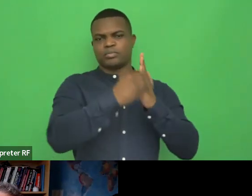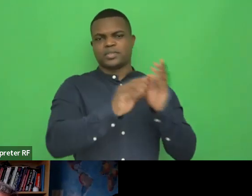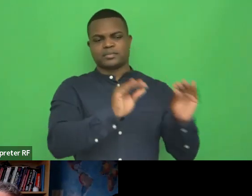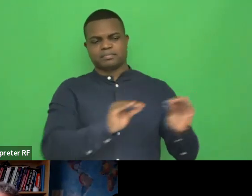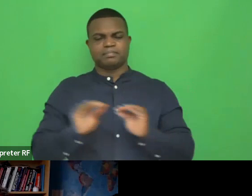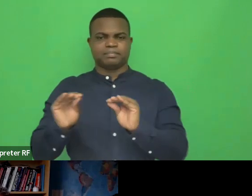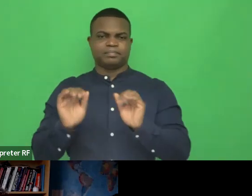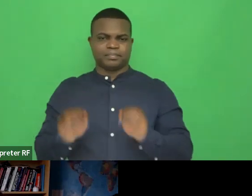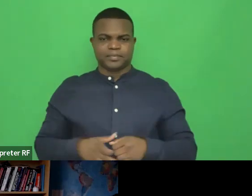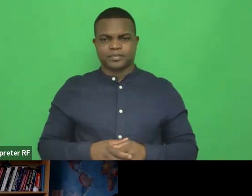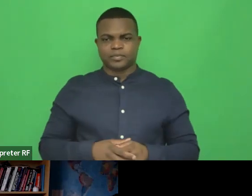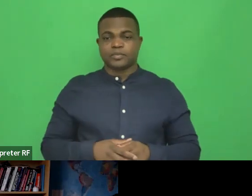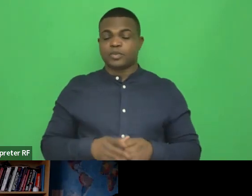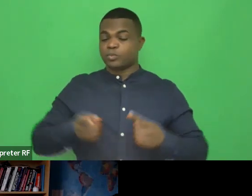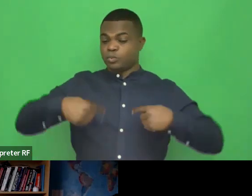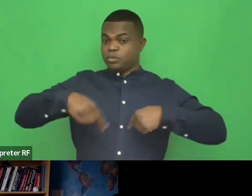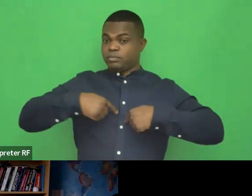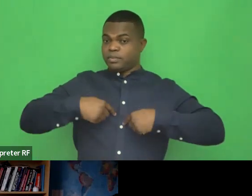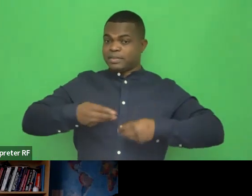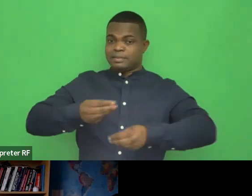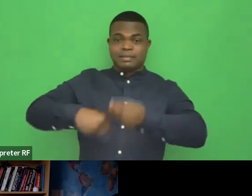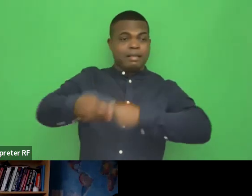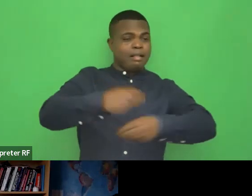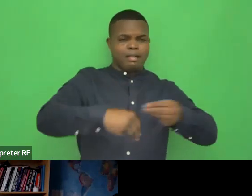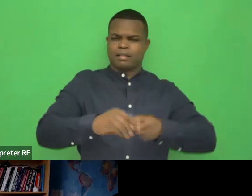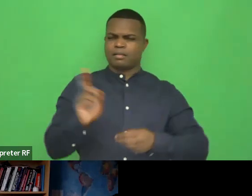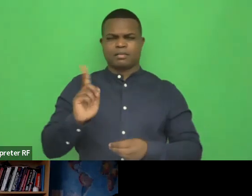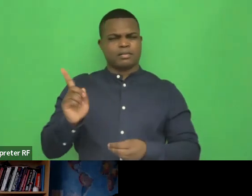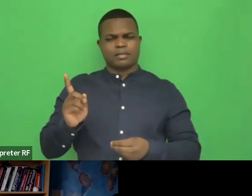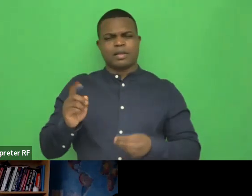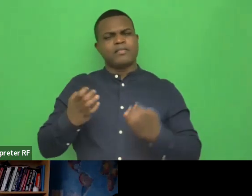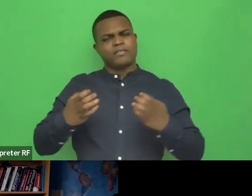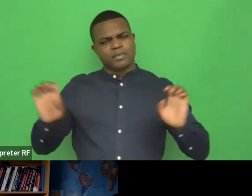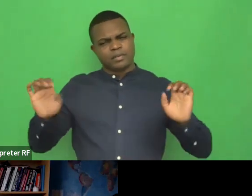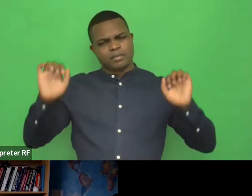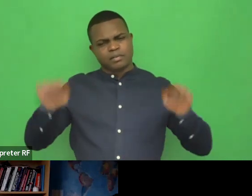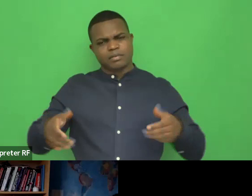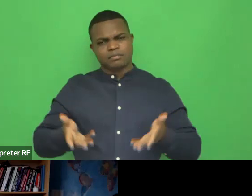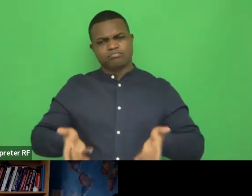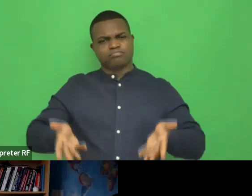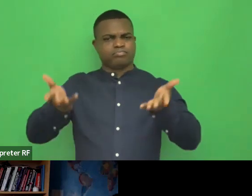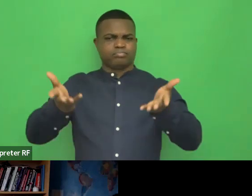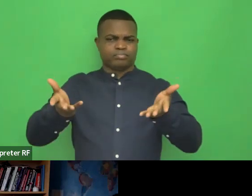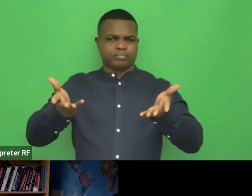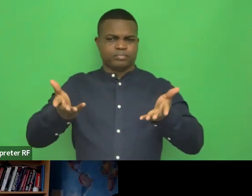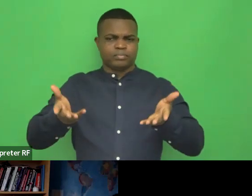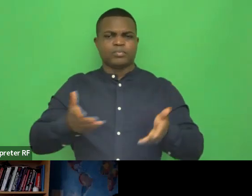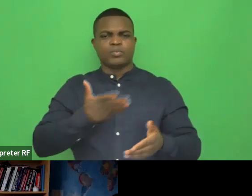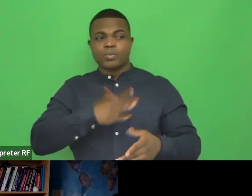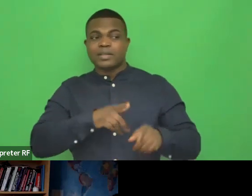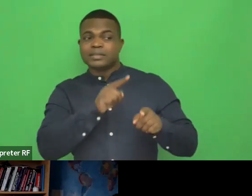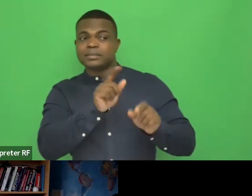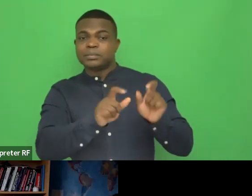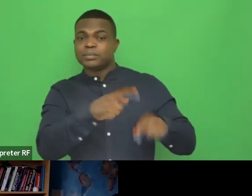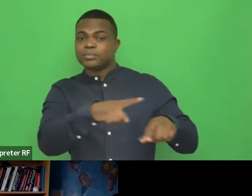but we've not been successful in finding the resources to do that. So yeah, so they're completely free. Write in